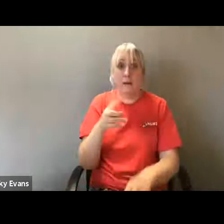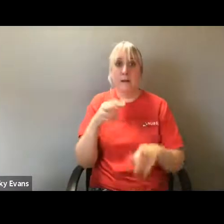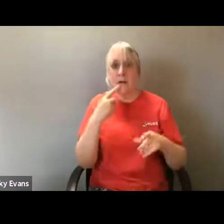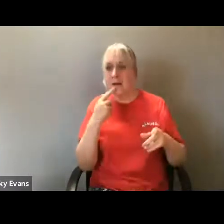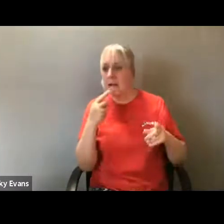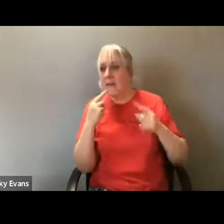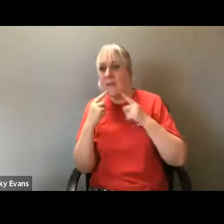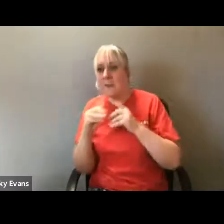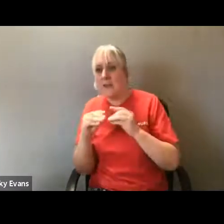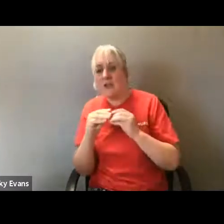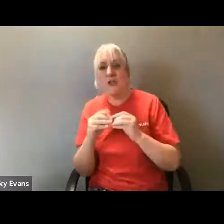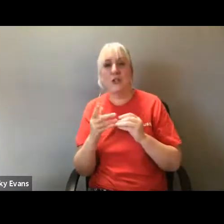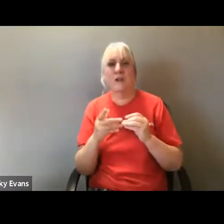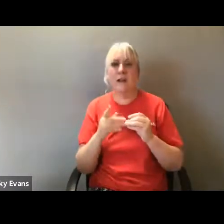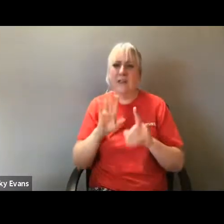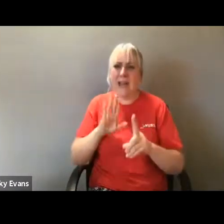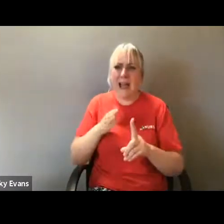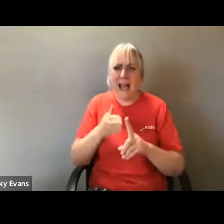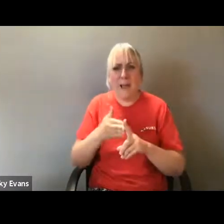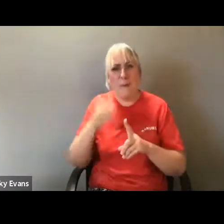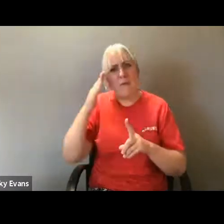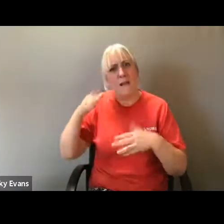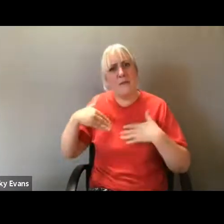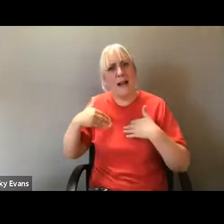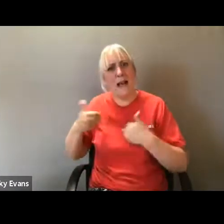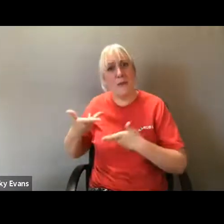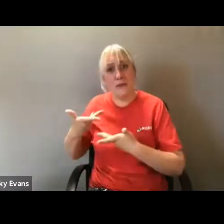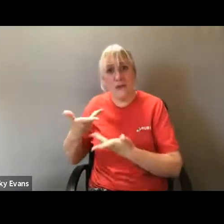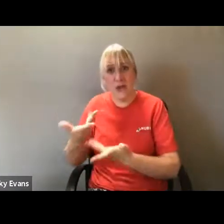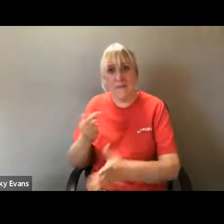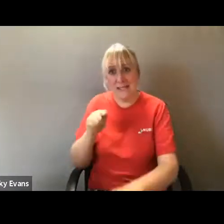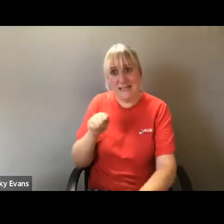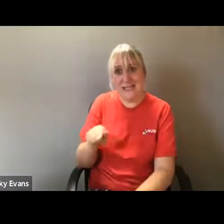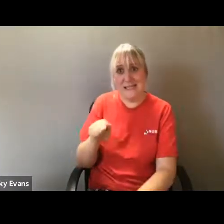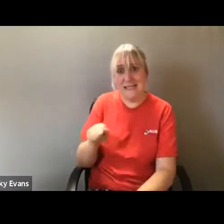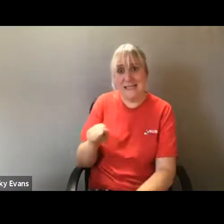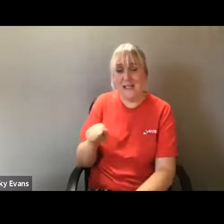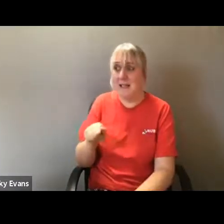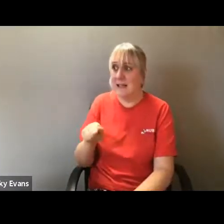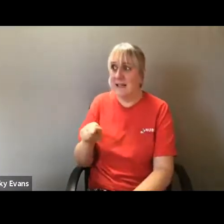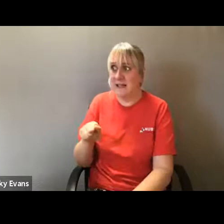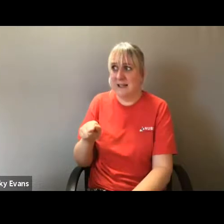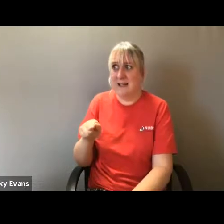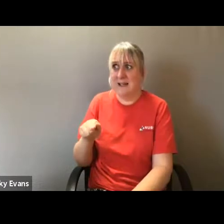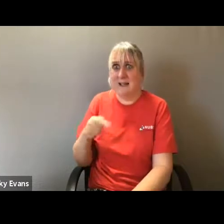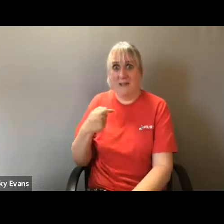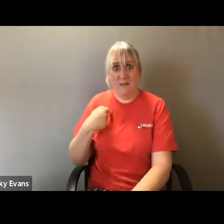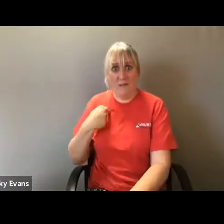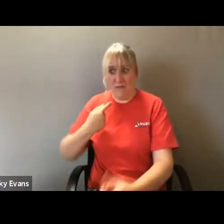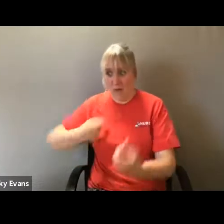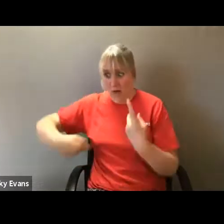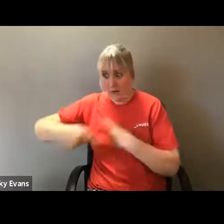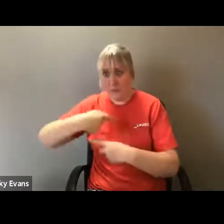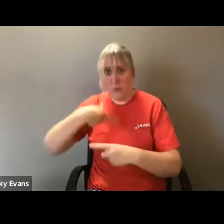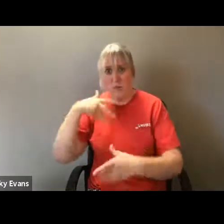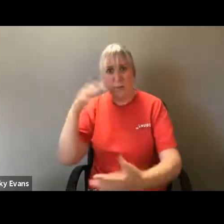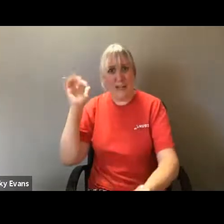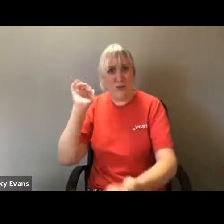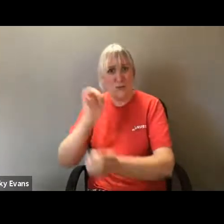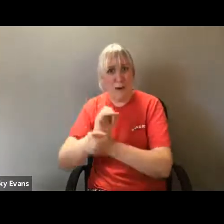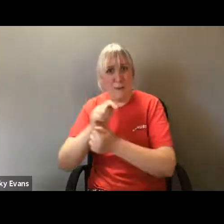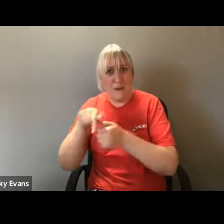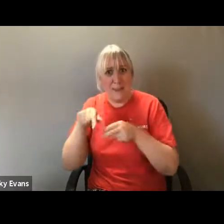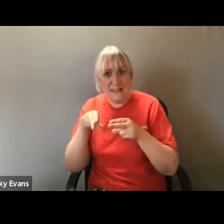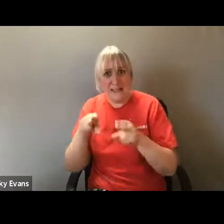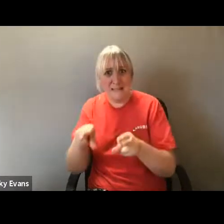of reinvigorating mental health services. Now, those of us who have been trapped in that system just shudder at that